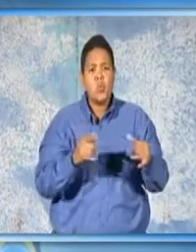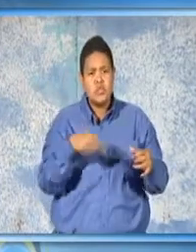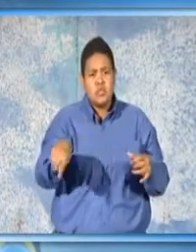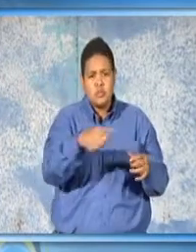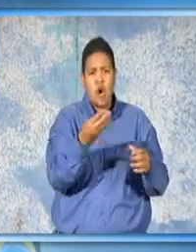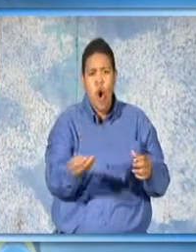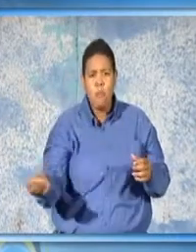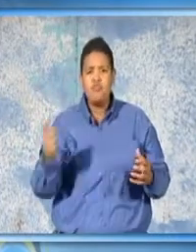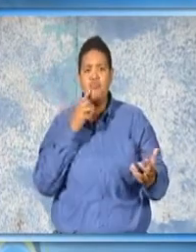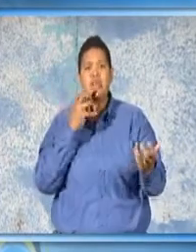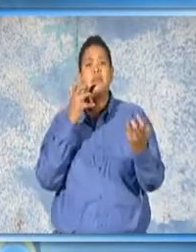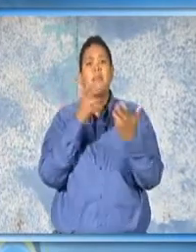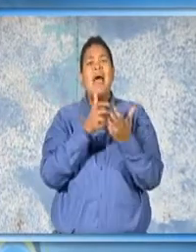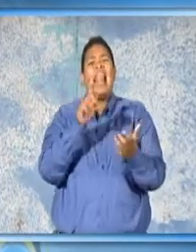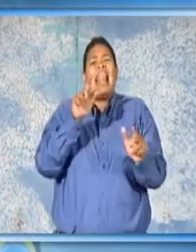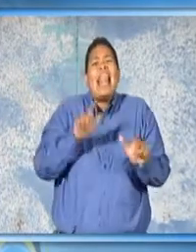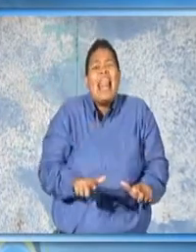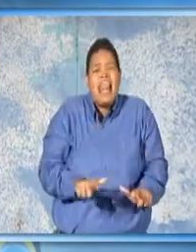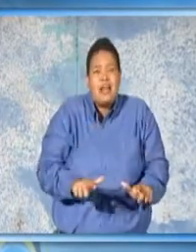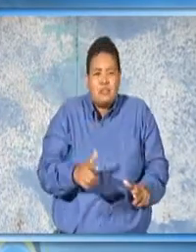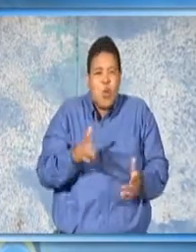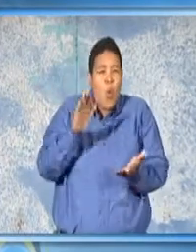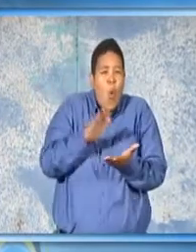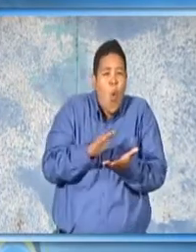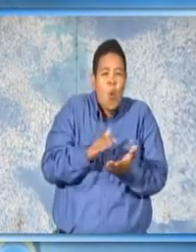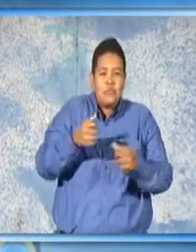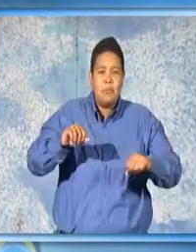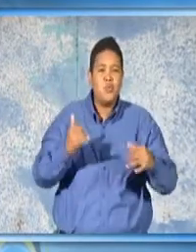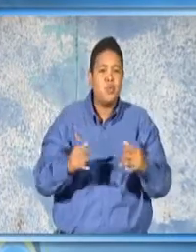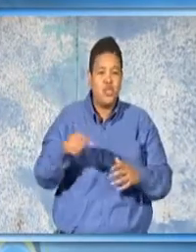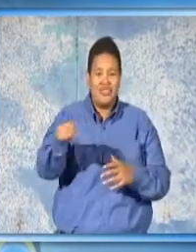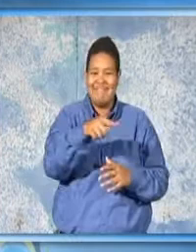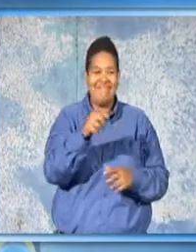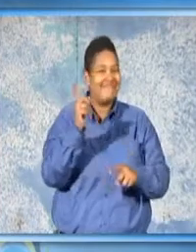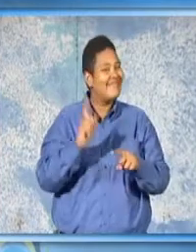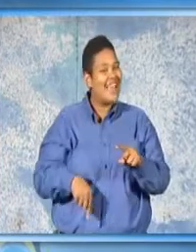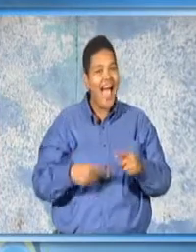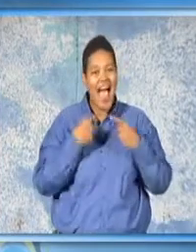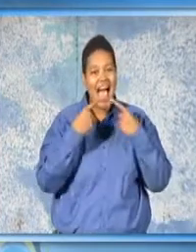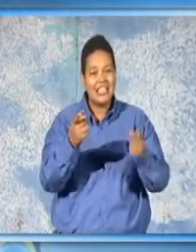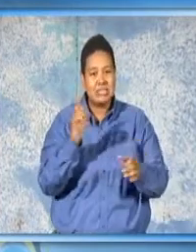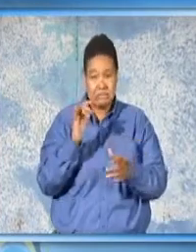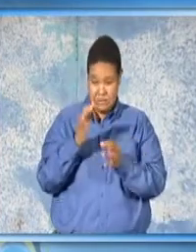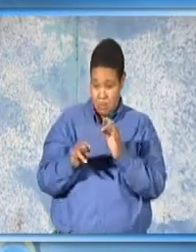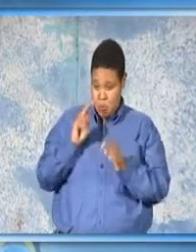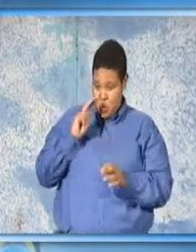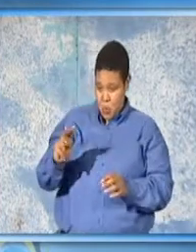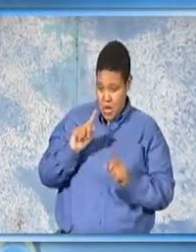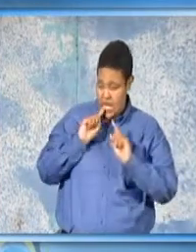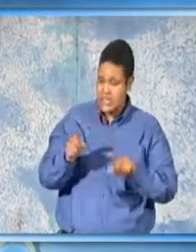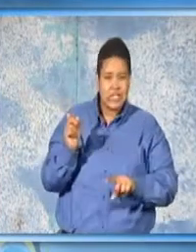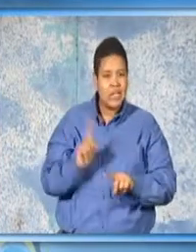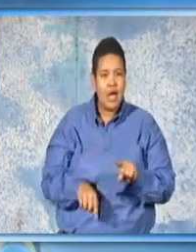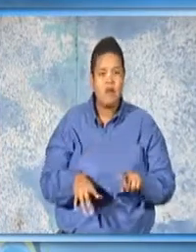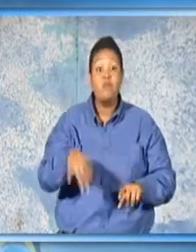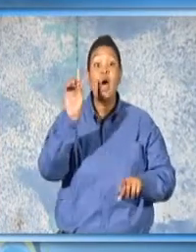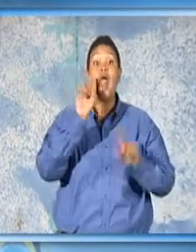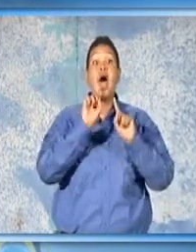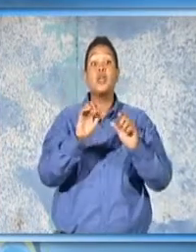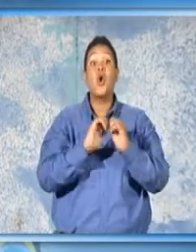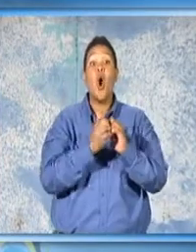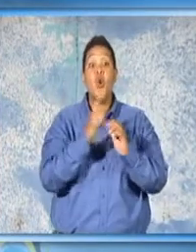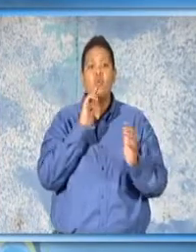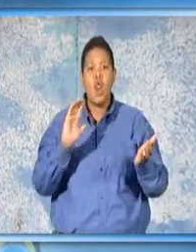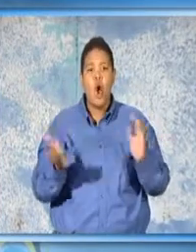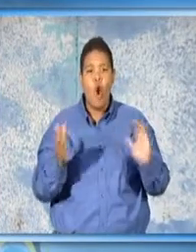objects occupies the least amount of space? You can't tell just by looking, but you can find the answer by